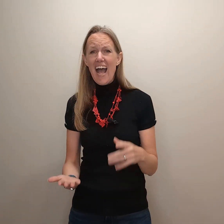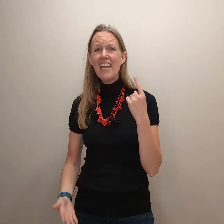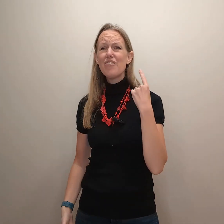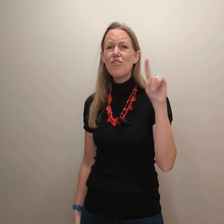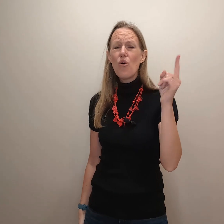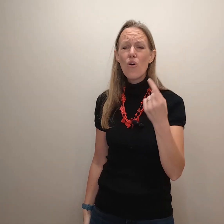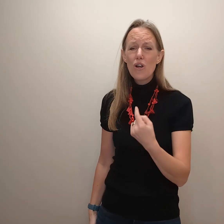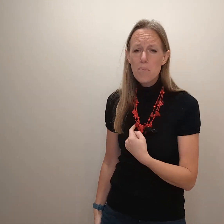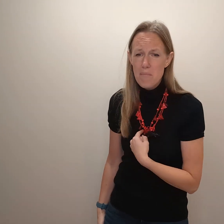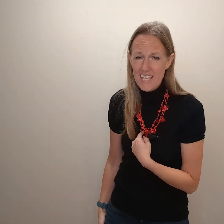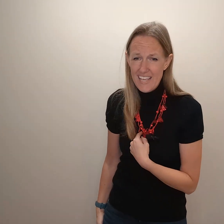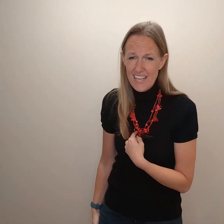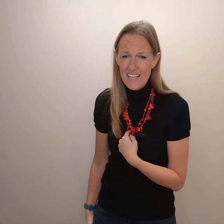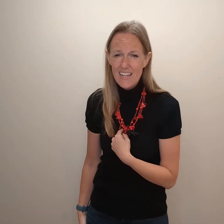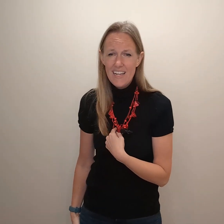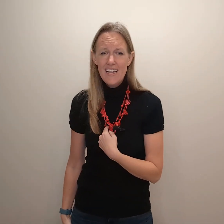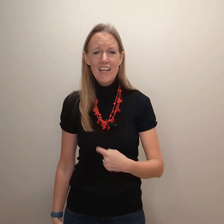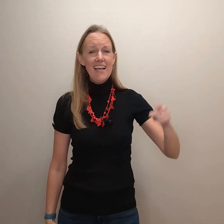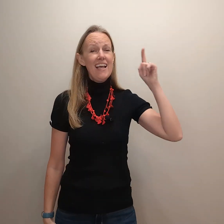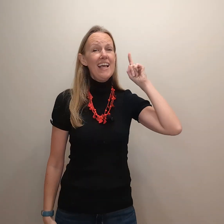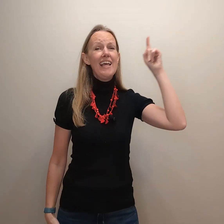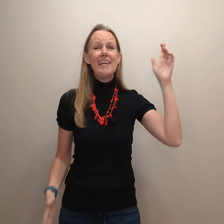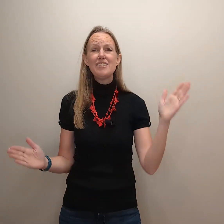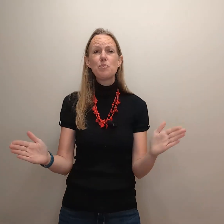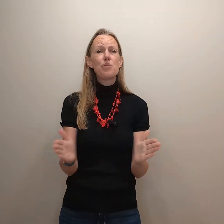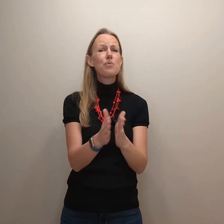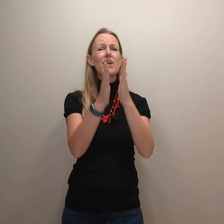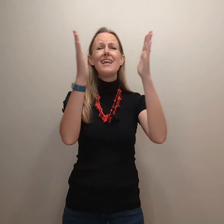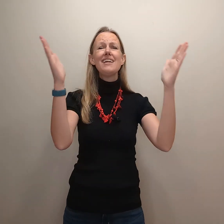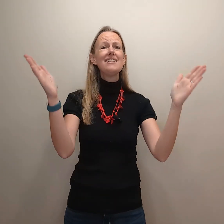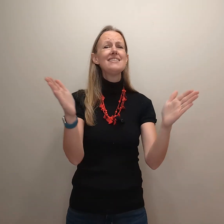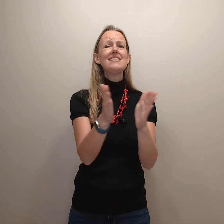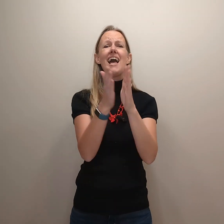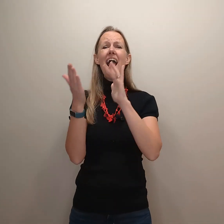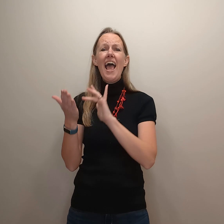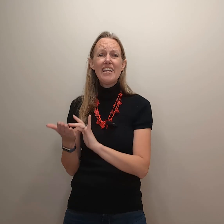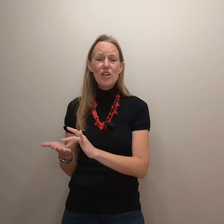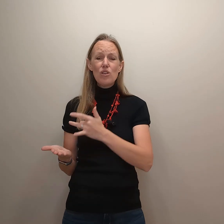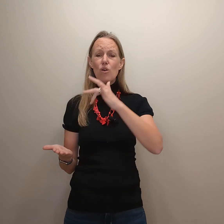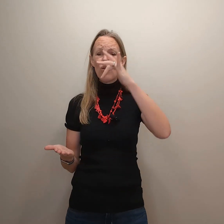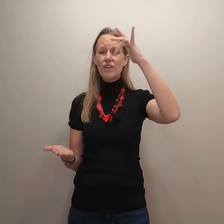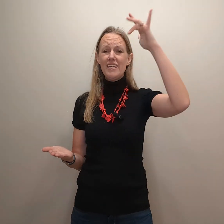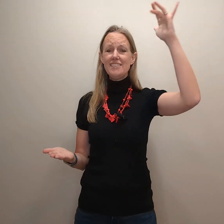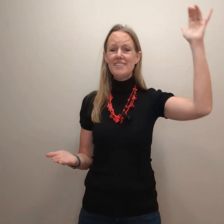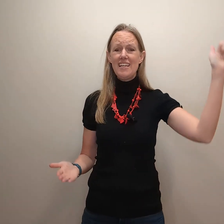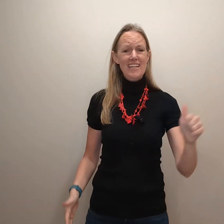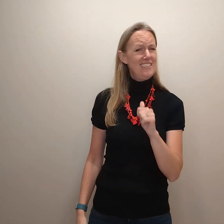died for me. His praise and glories